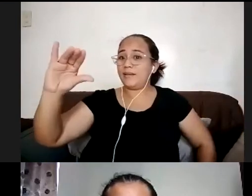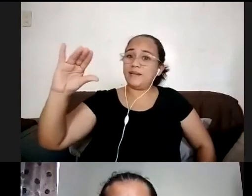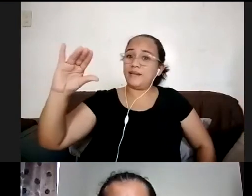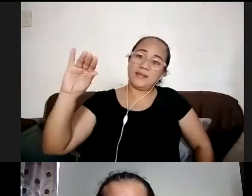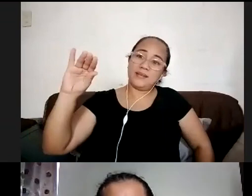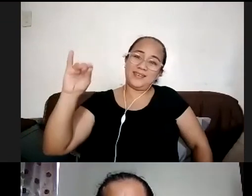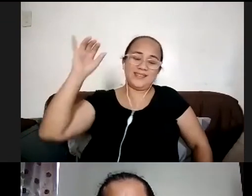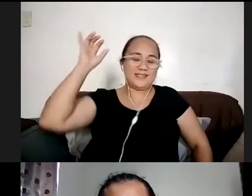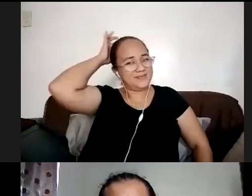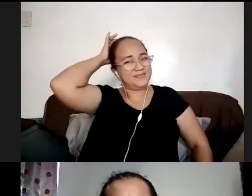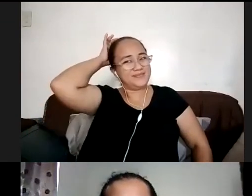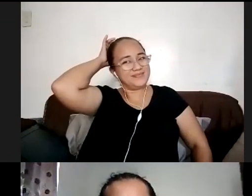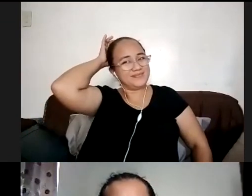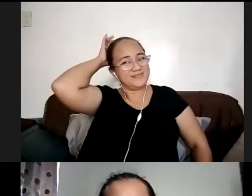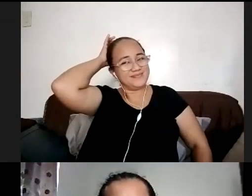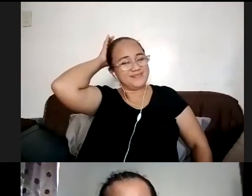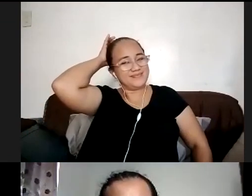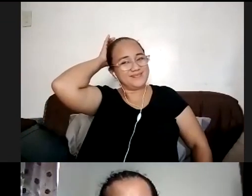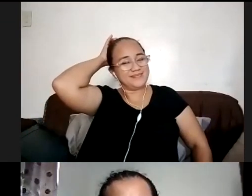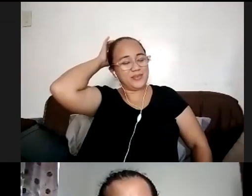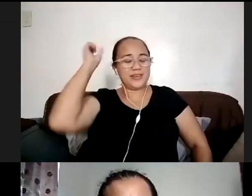Hopefully, fingers crossed. Okay.